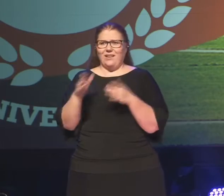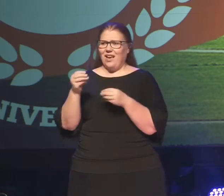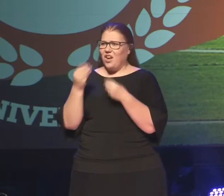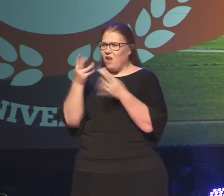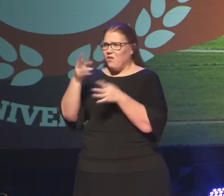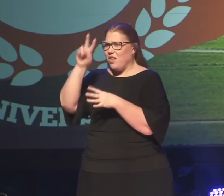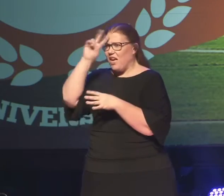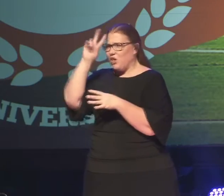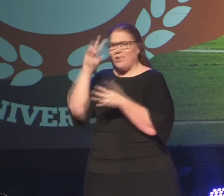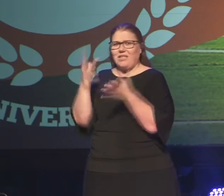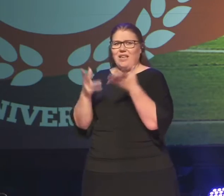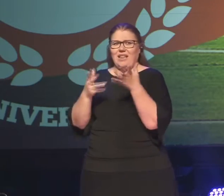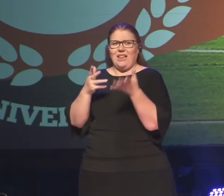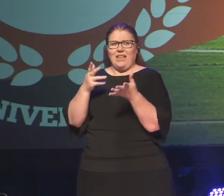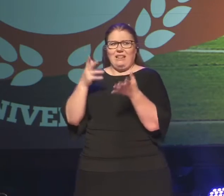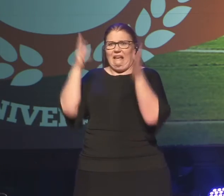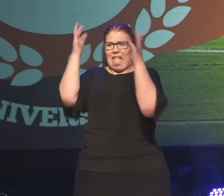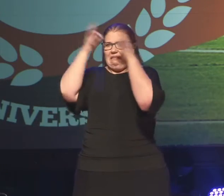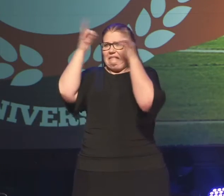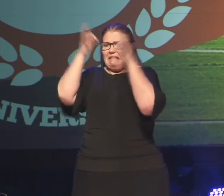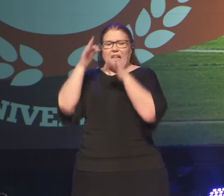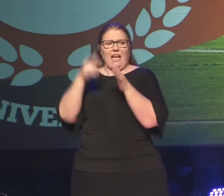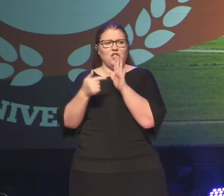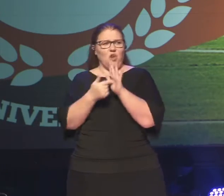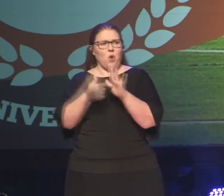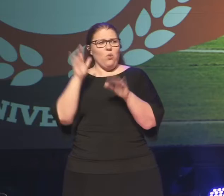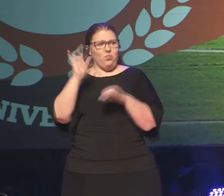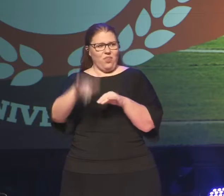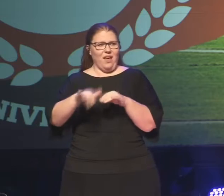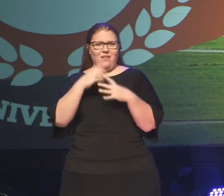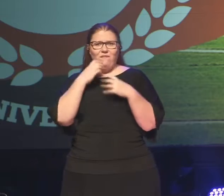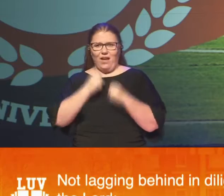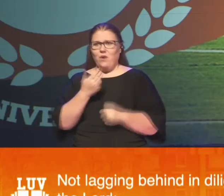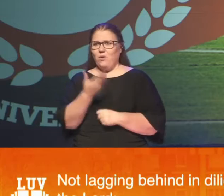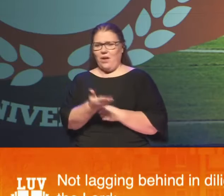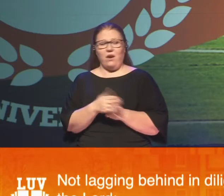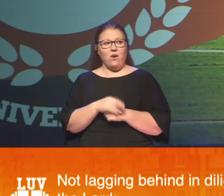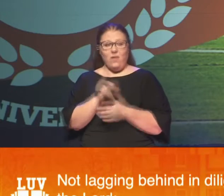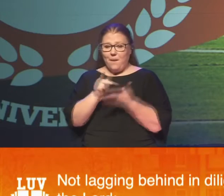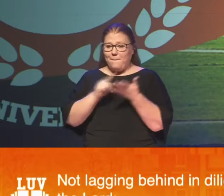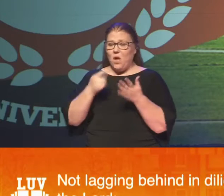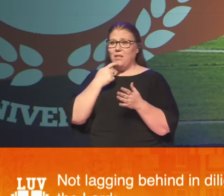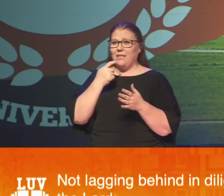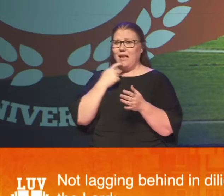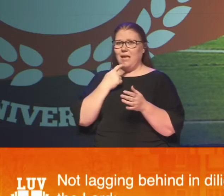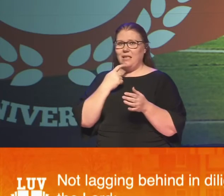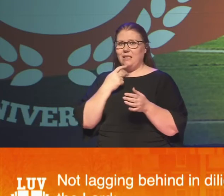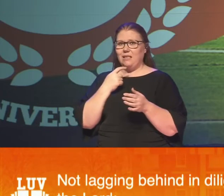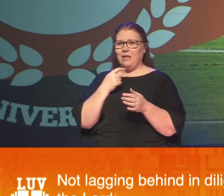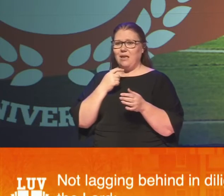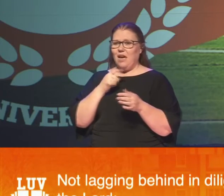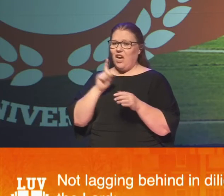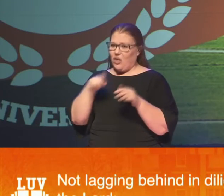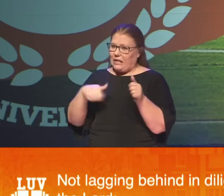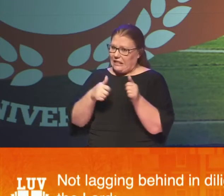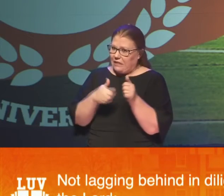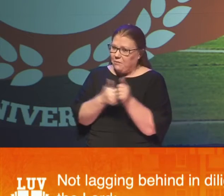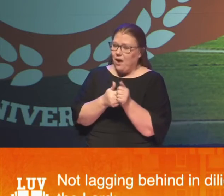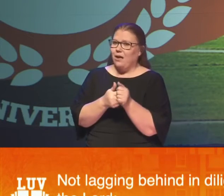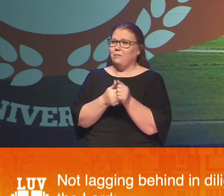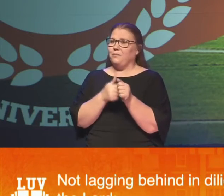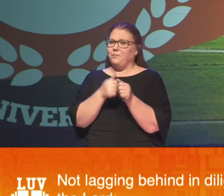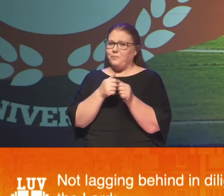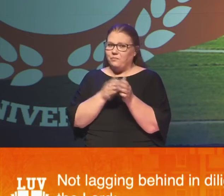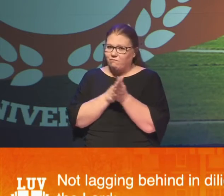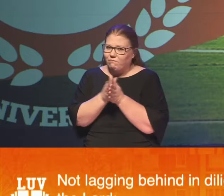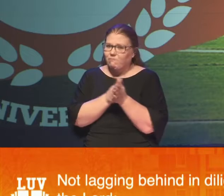and grow and show that there is value there. Then Paul says this, he says, not lagging behind in diligence, fervent